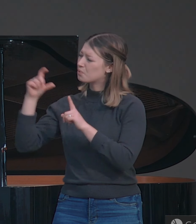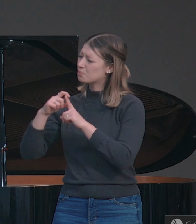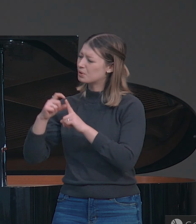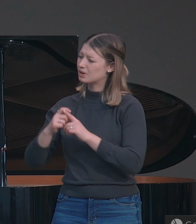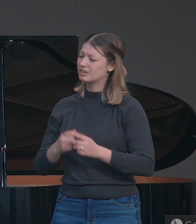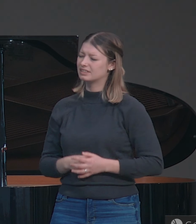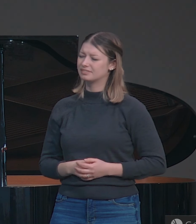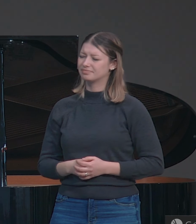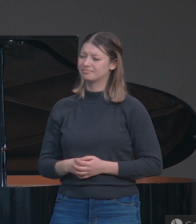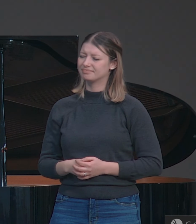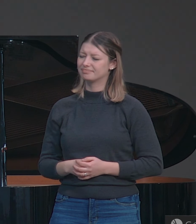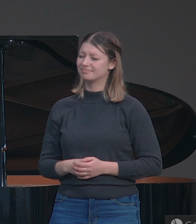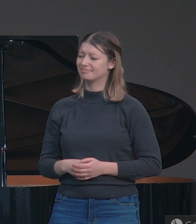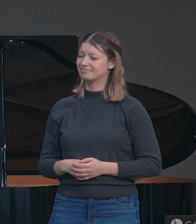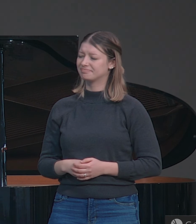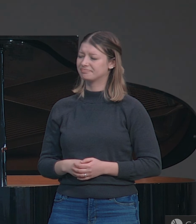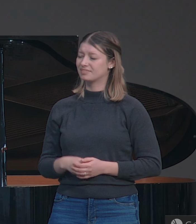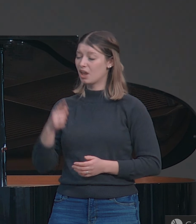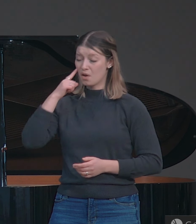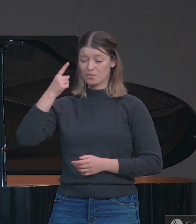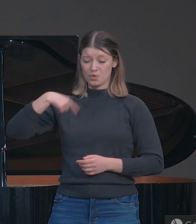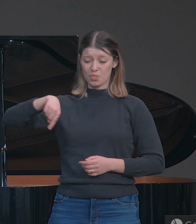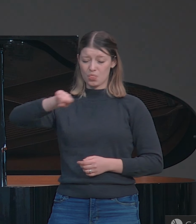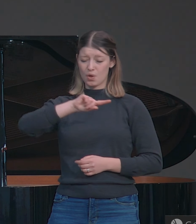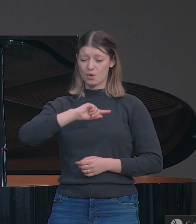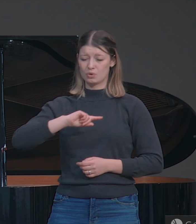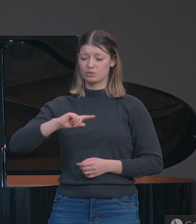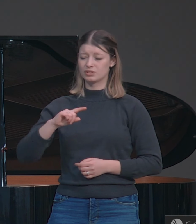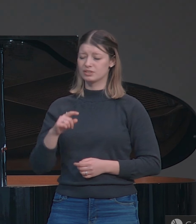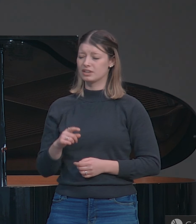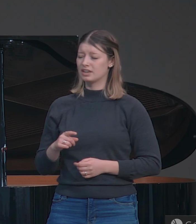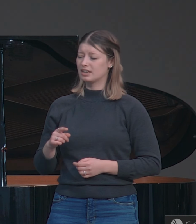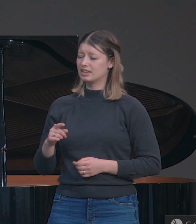And Father, for those of us who have grown indifferent